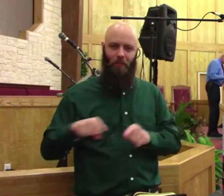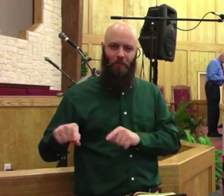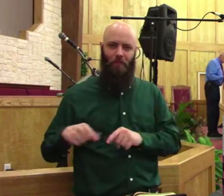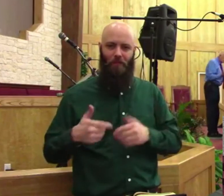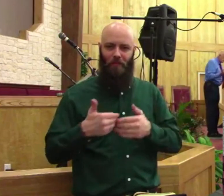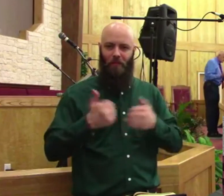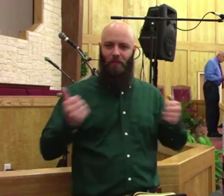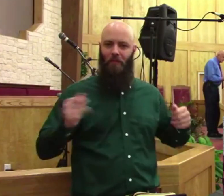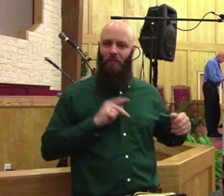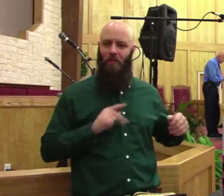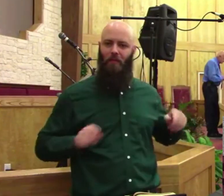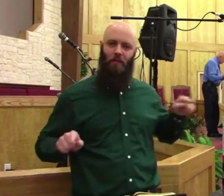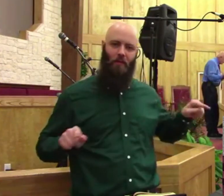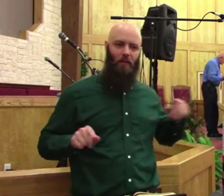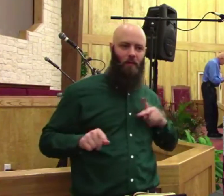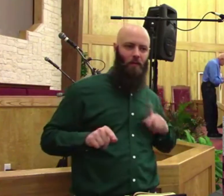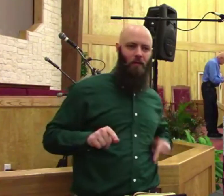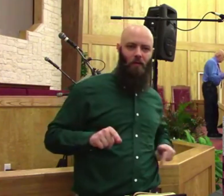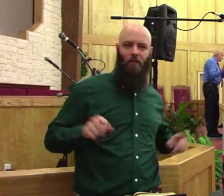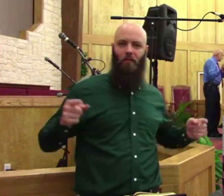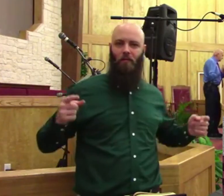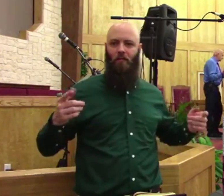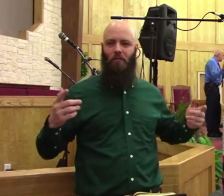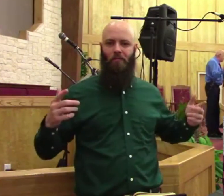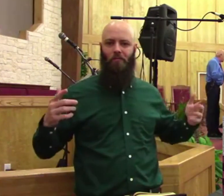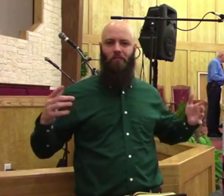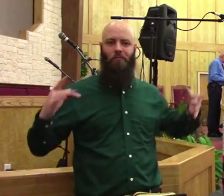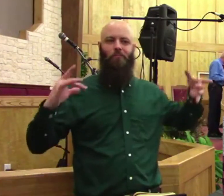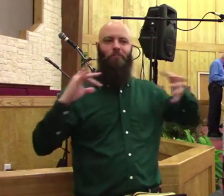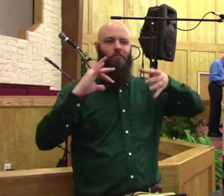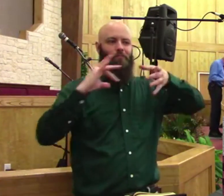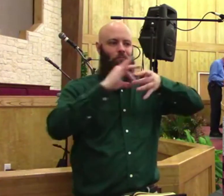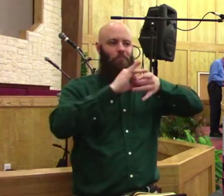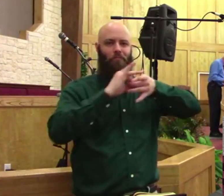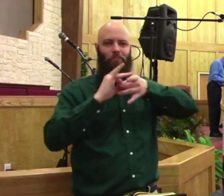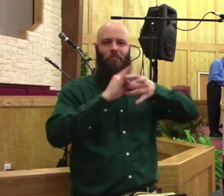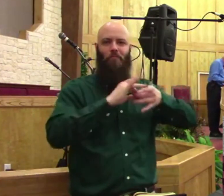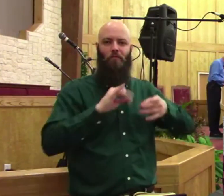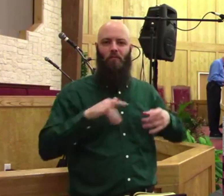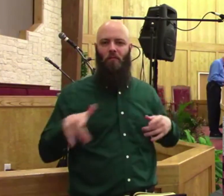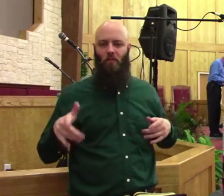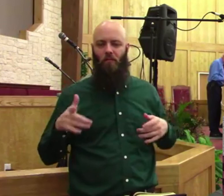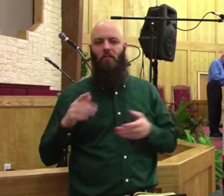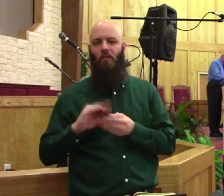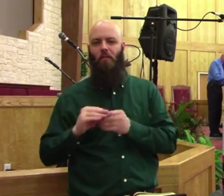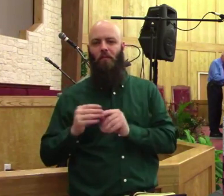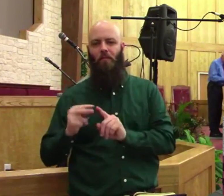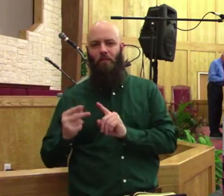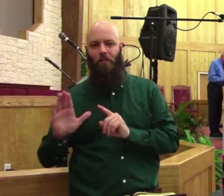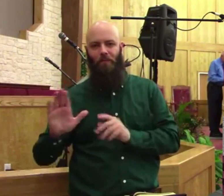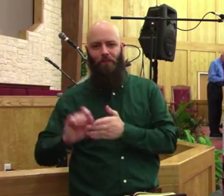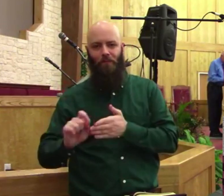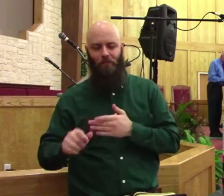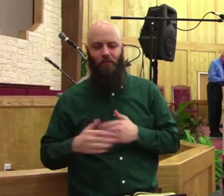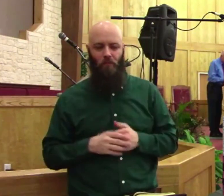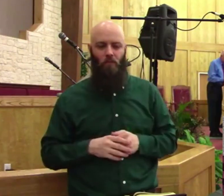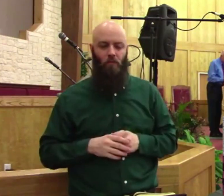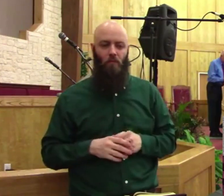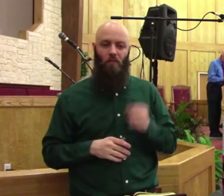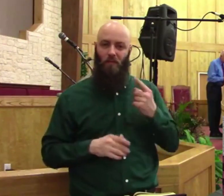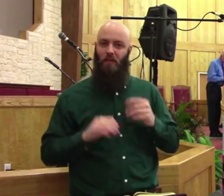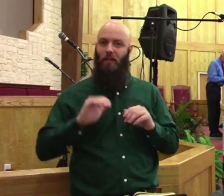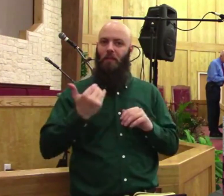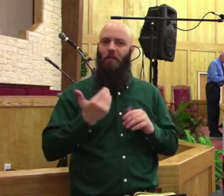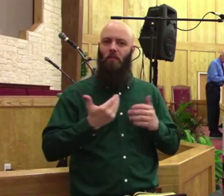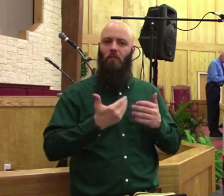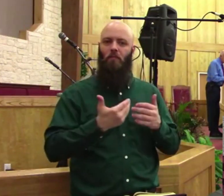And it's kind of a giant step forward in time from from the last